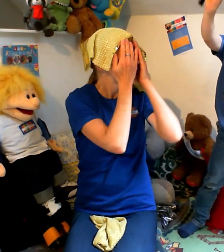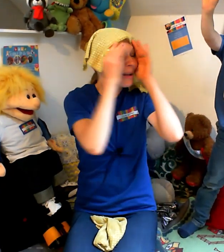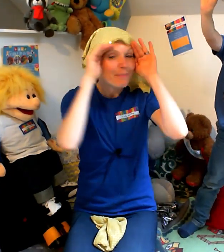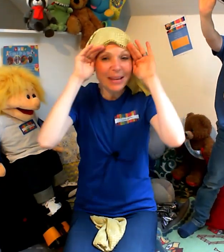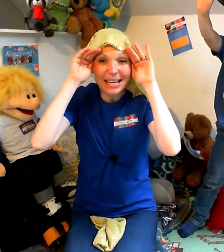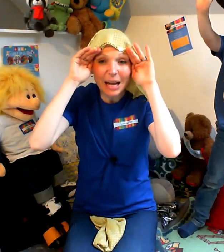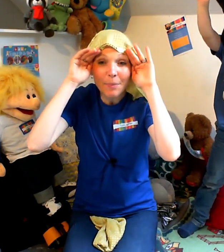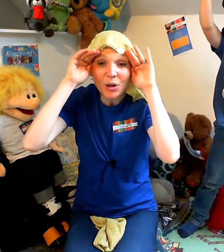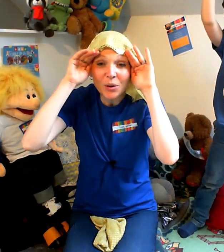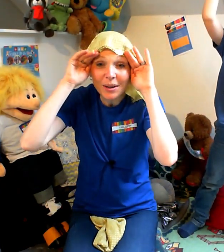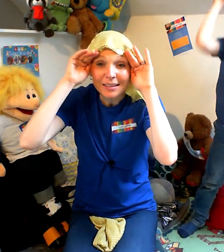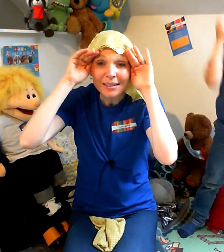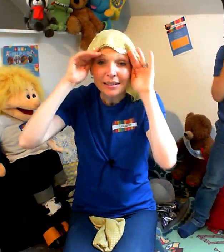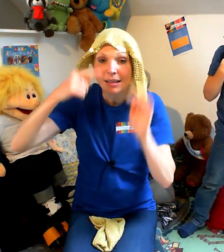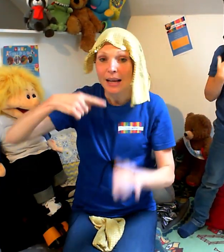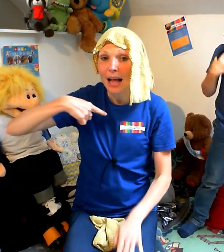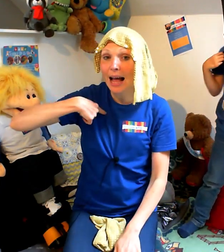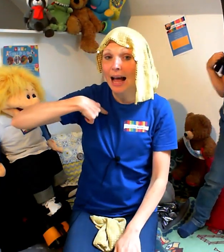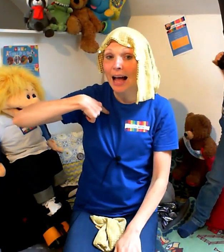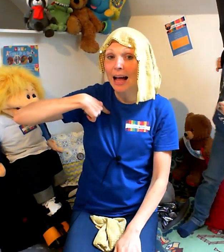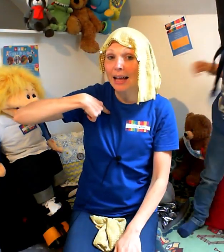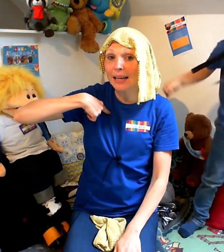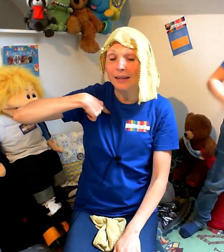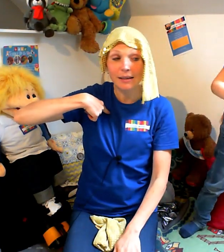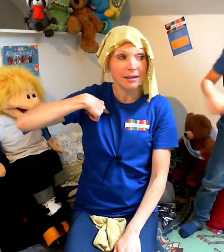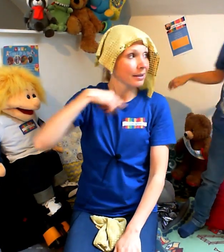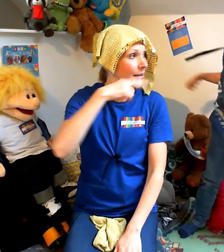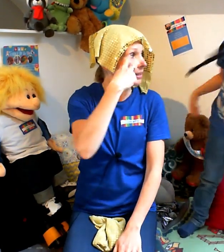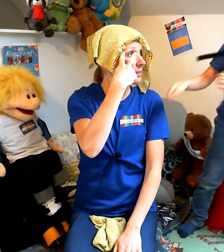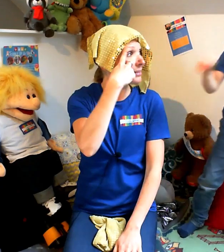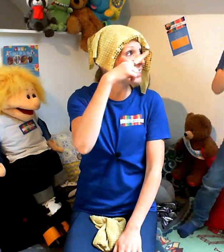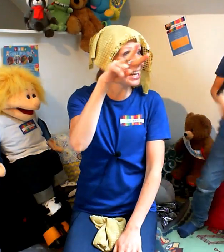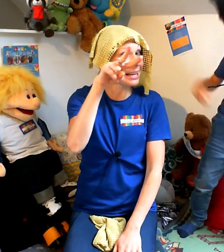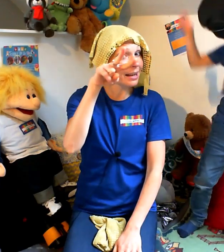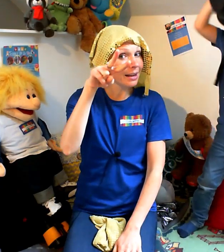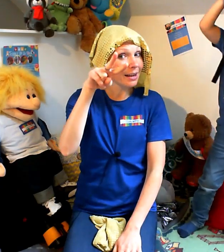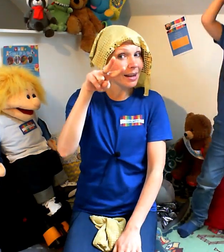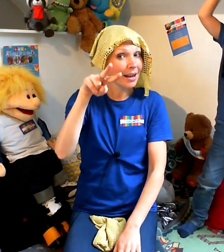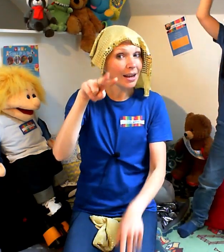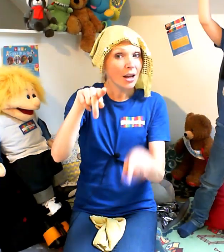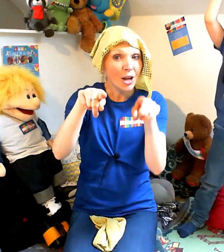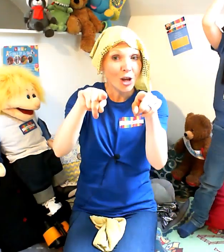Peekaboo, peekaboo, I see